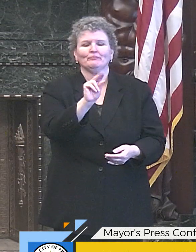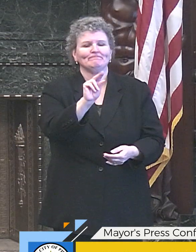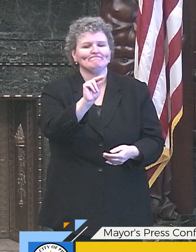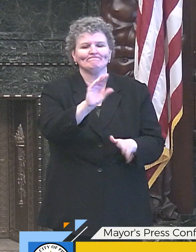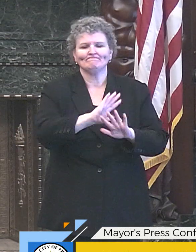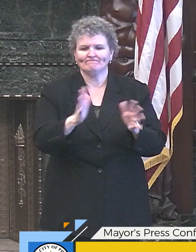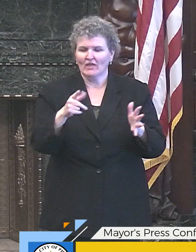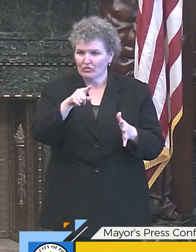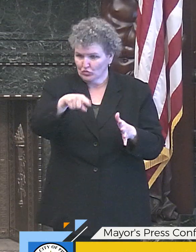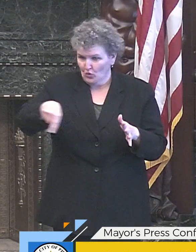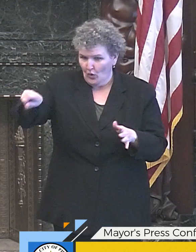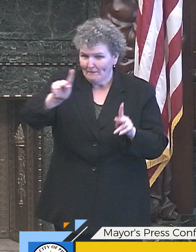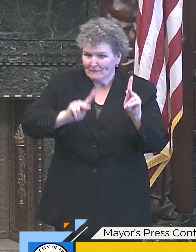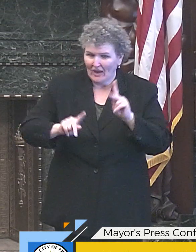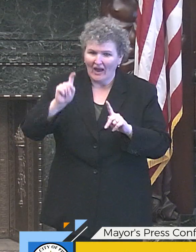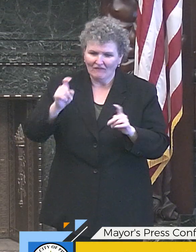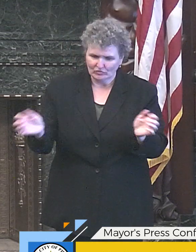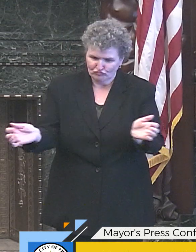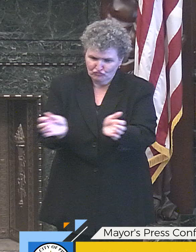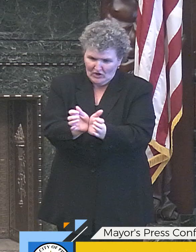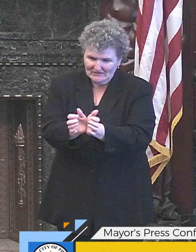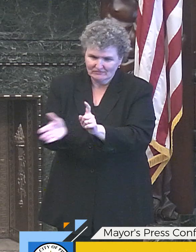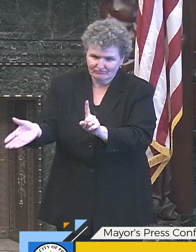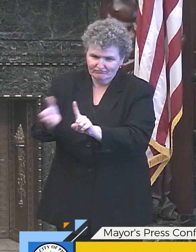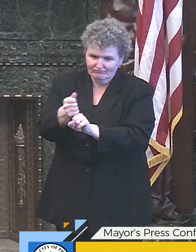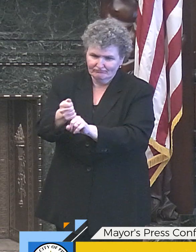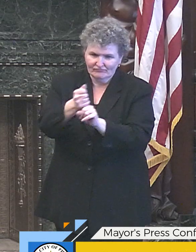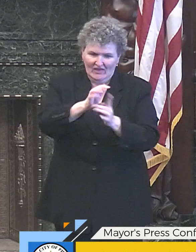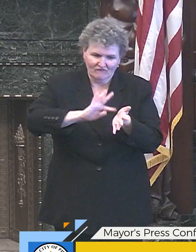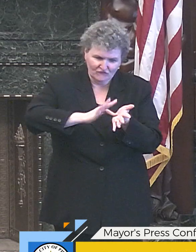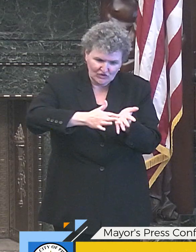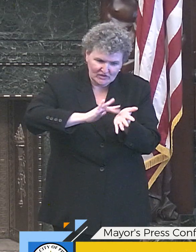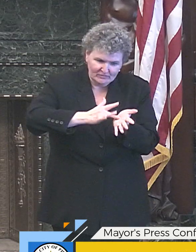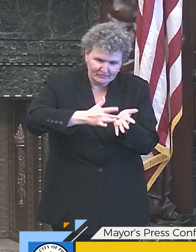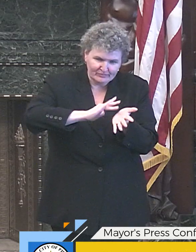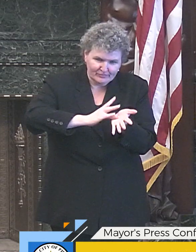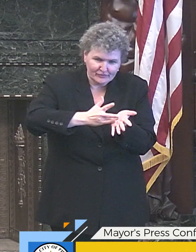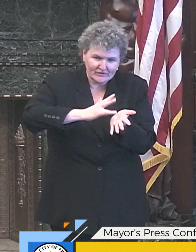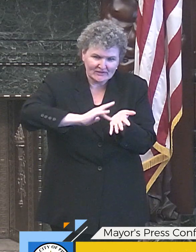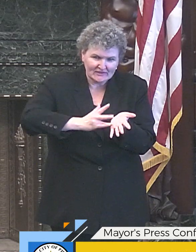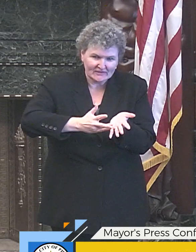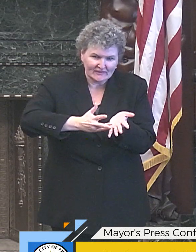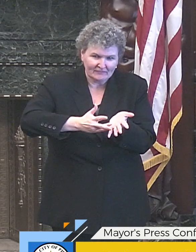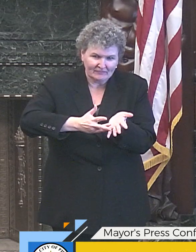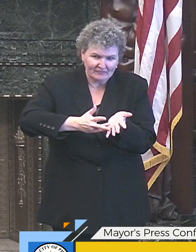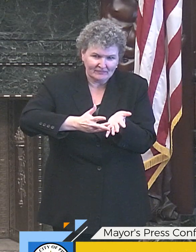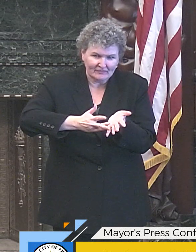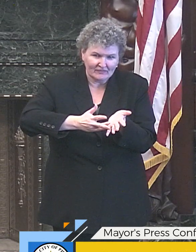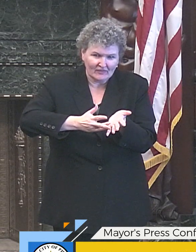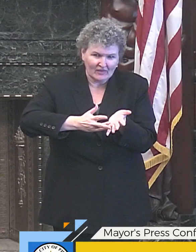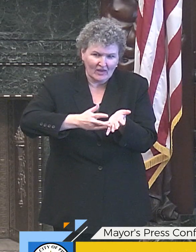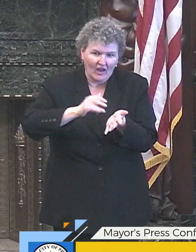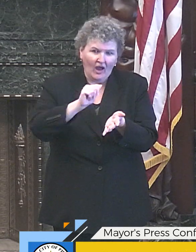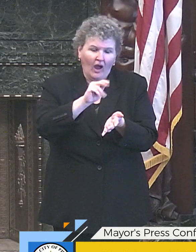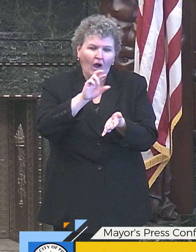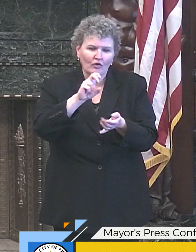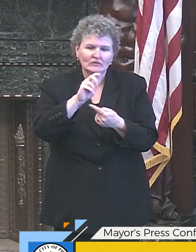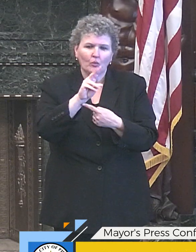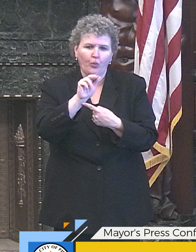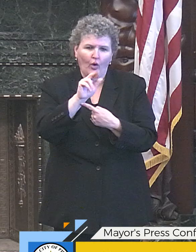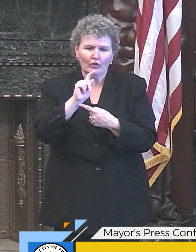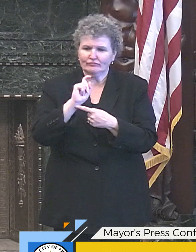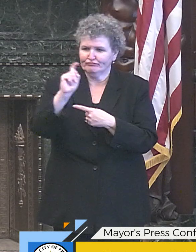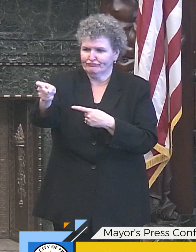individuals into custody. We're making sure that they're fingerprinted and a subpoena and an arrest warrant is issued at a later date. And